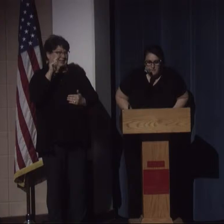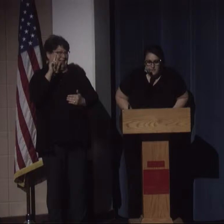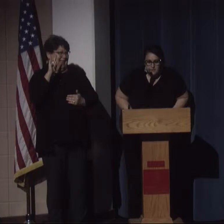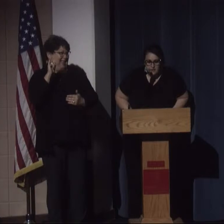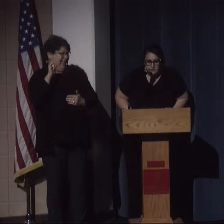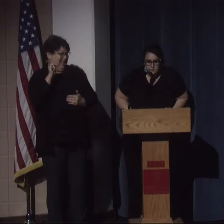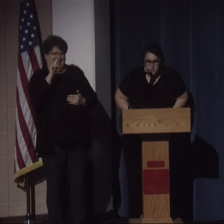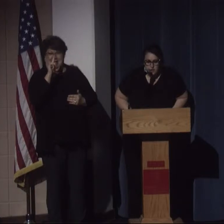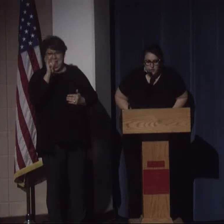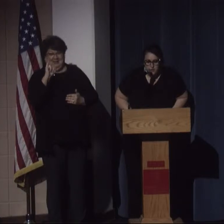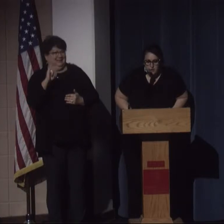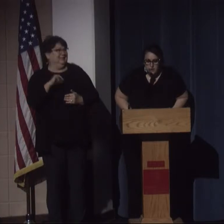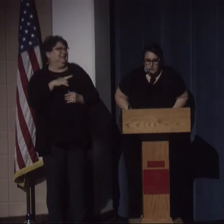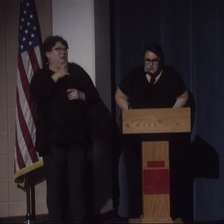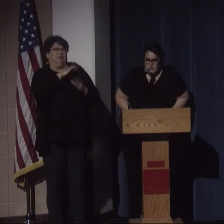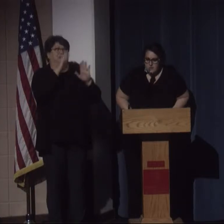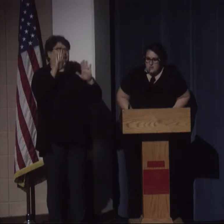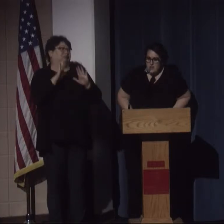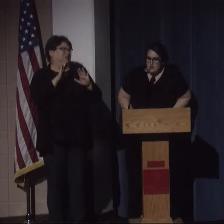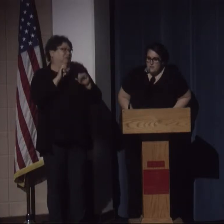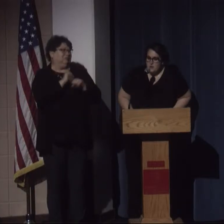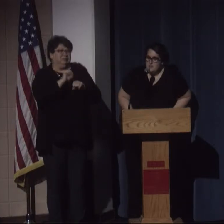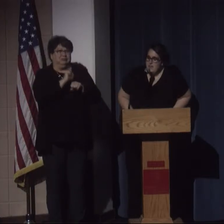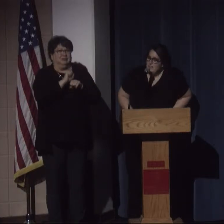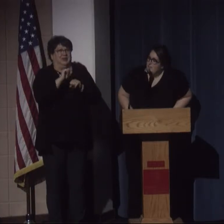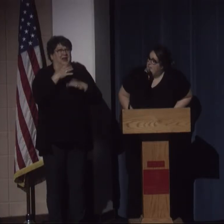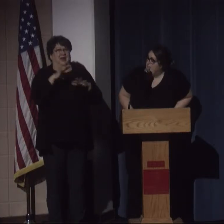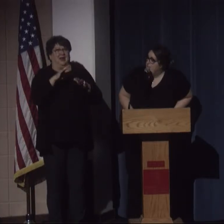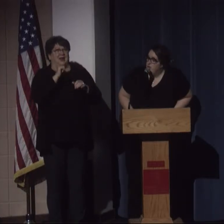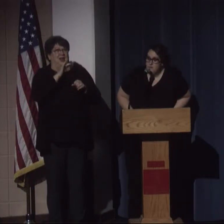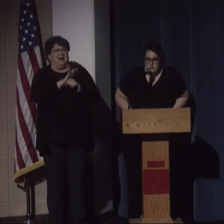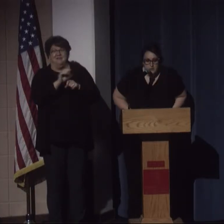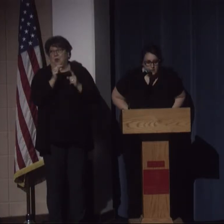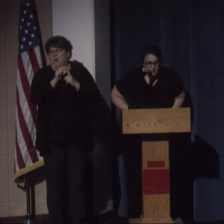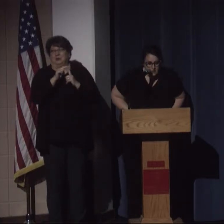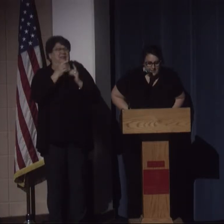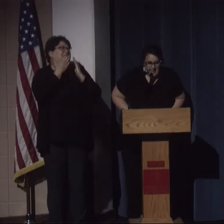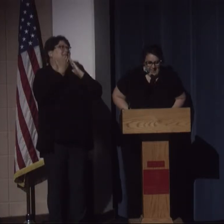pull off this awesome show. There's not enough words, Allie. Thank you.